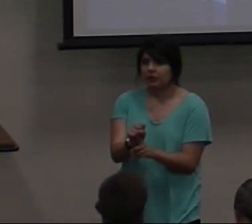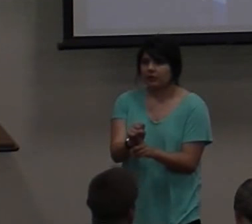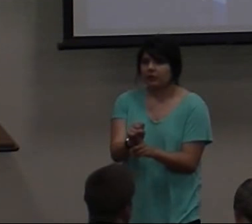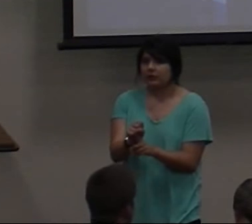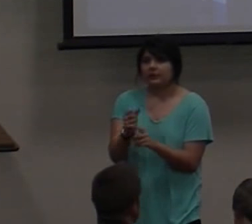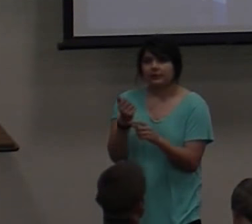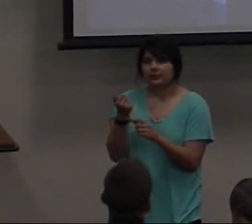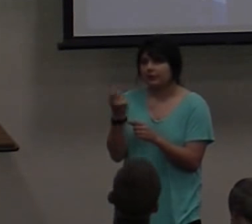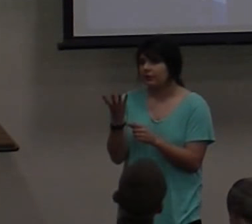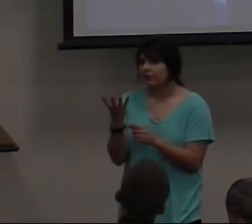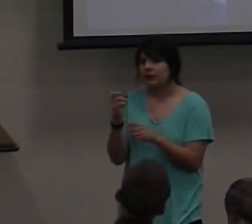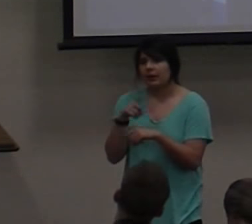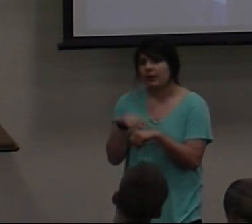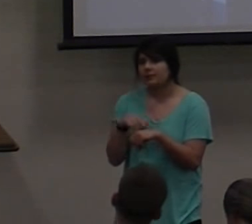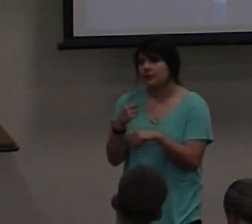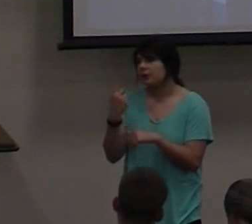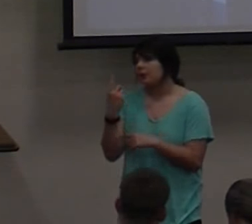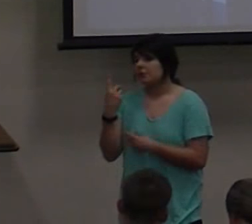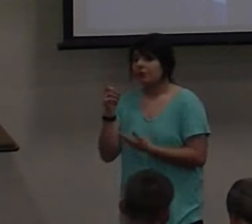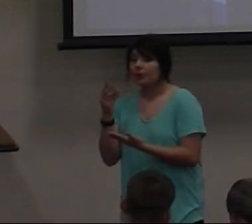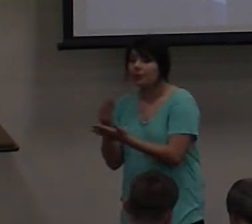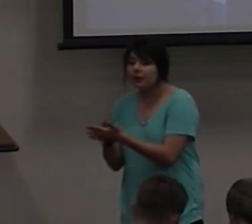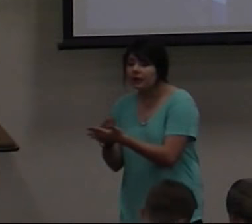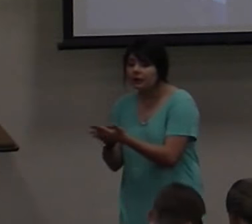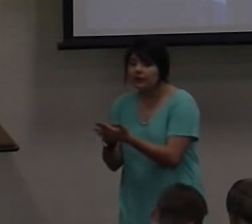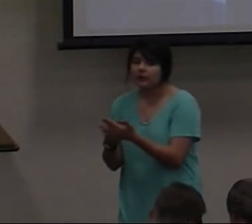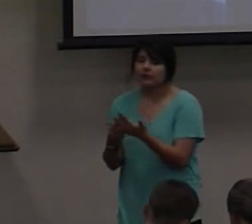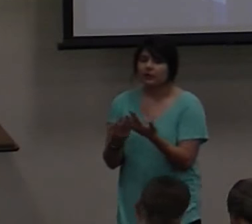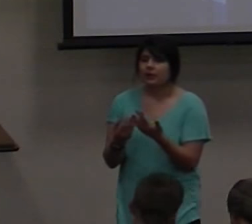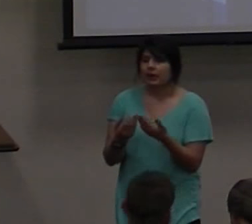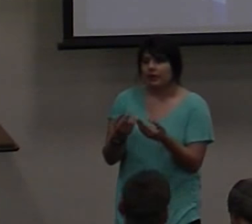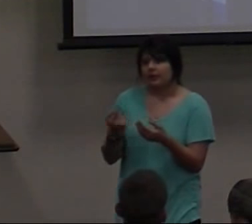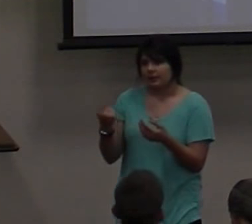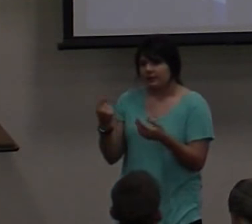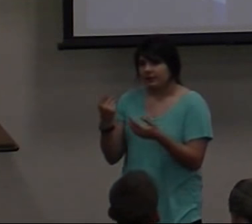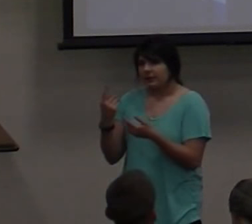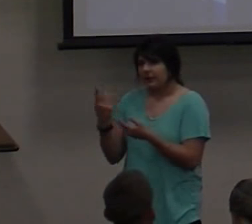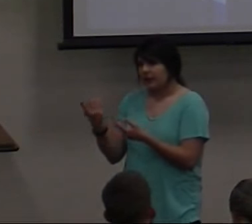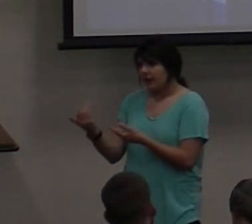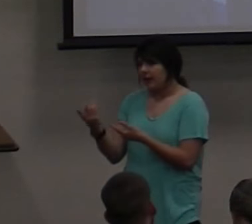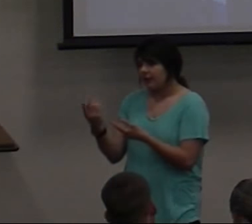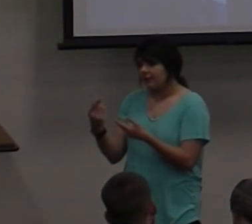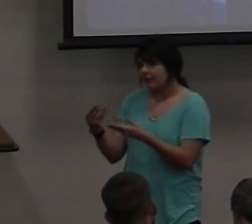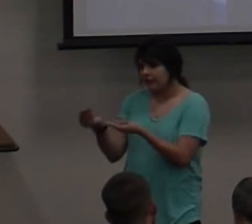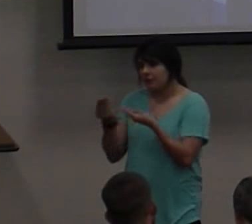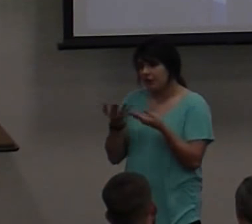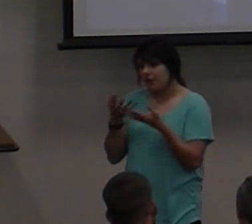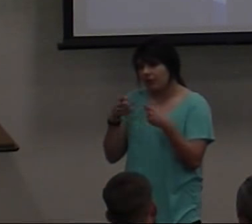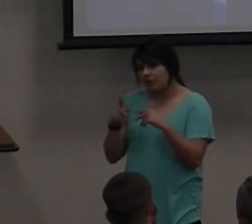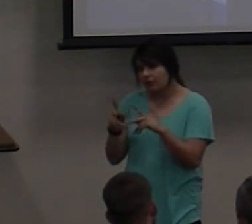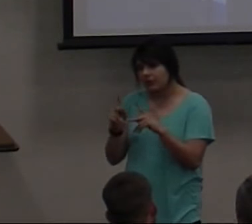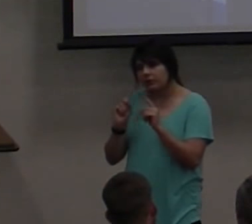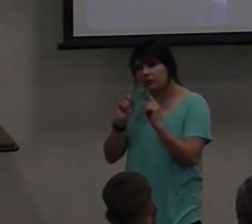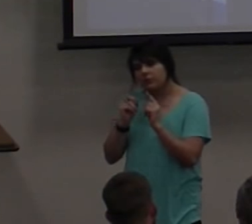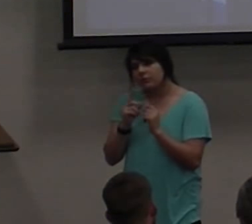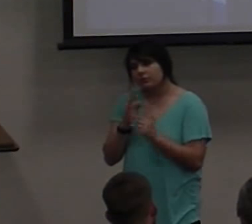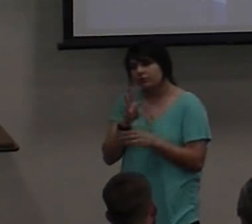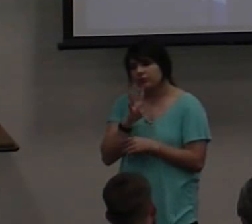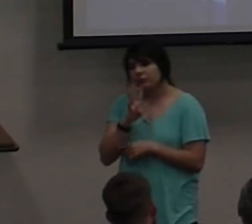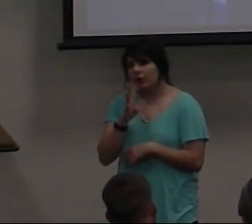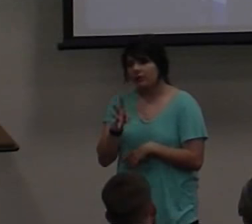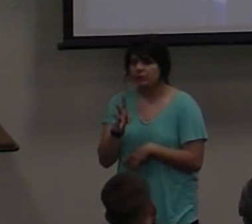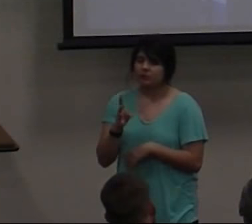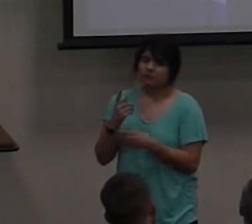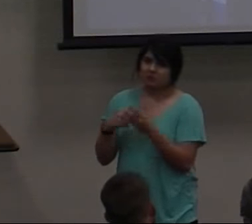hostage for money. It gave me an opportunity to talk to the people who did it for the best part of the